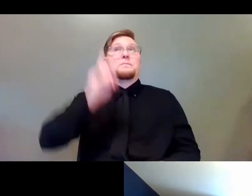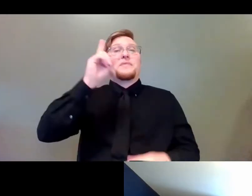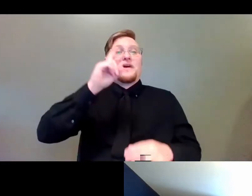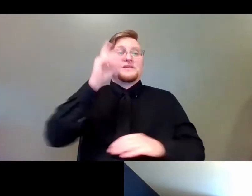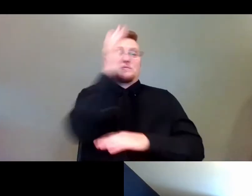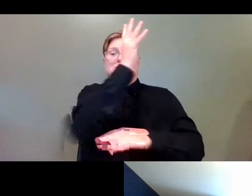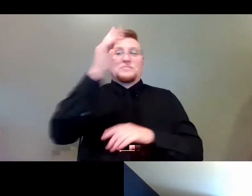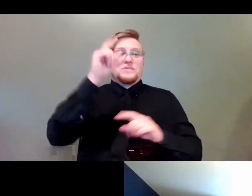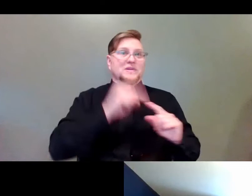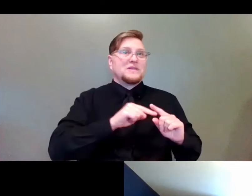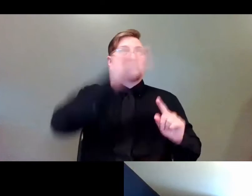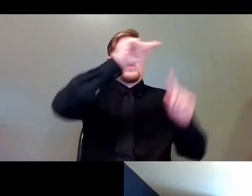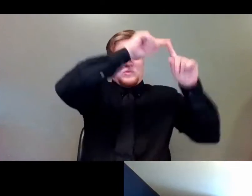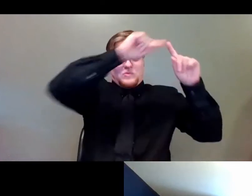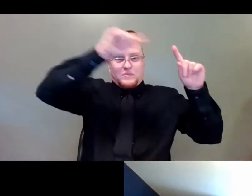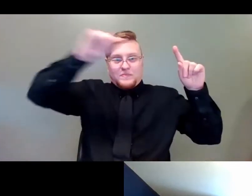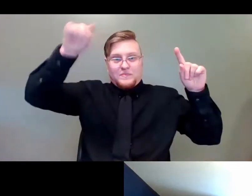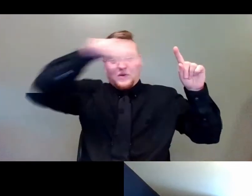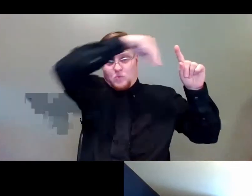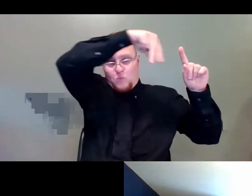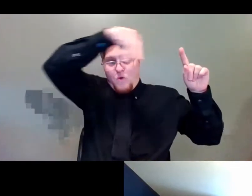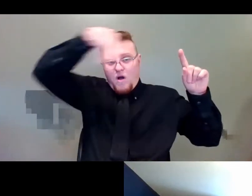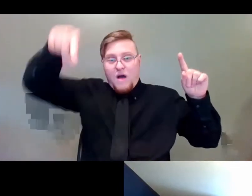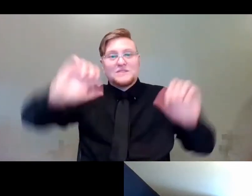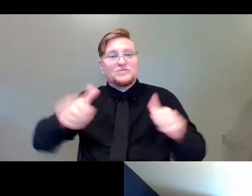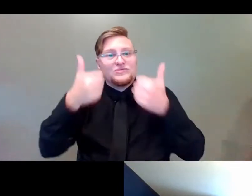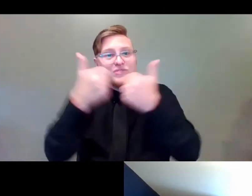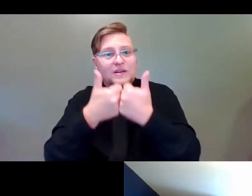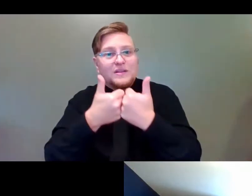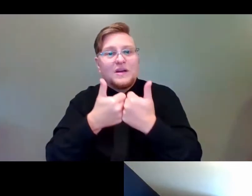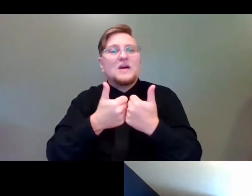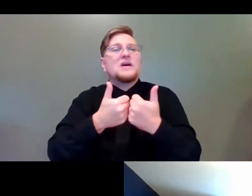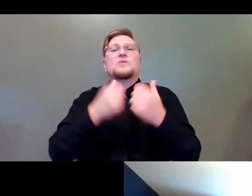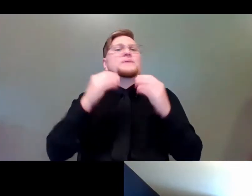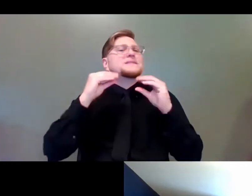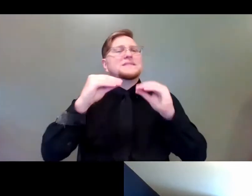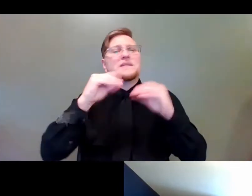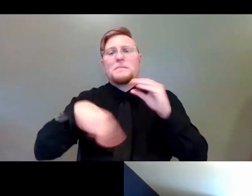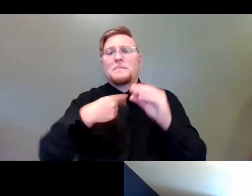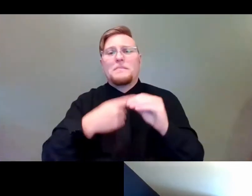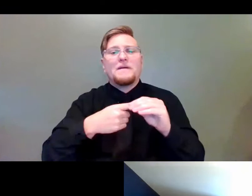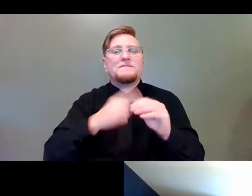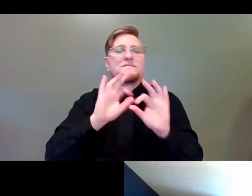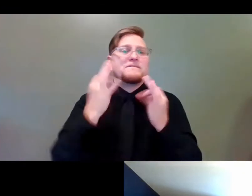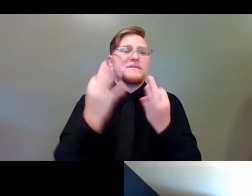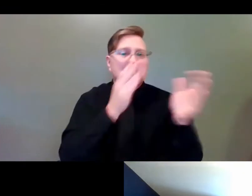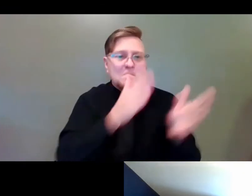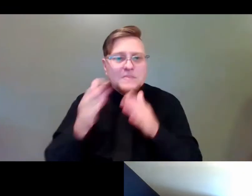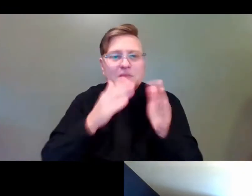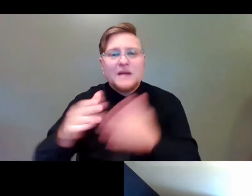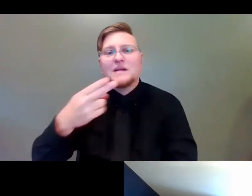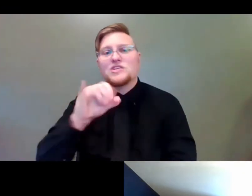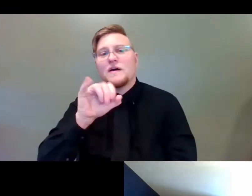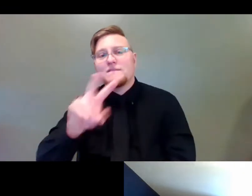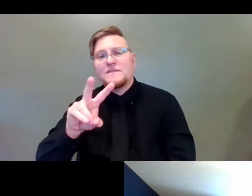do self-defense. We learn about family planning, HIV prevention. So I think for